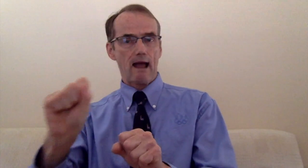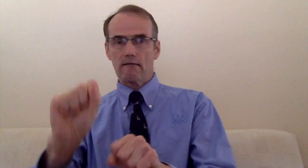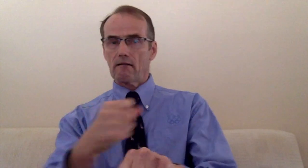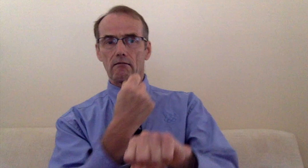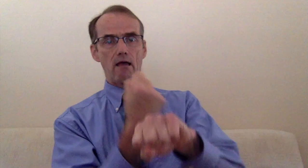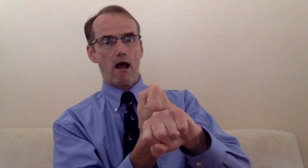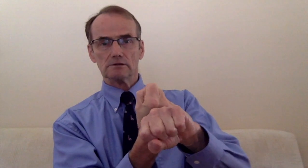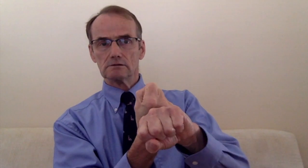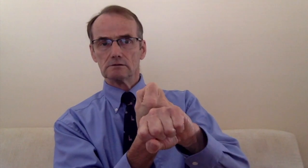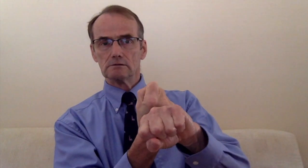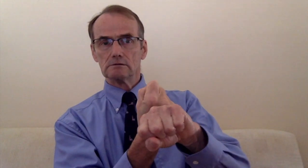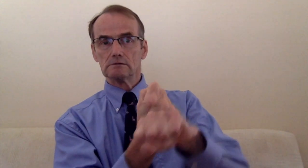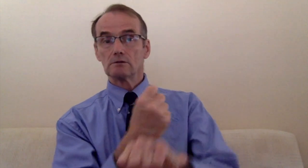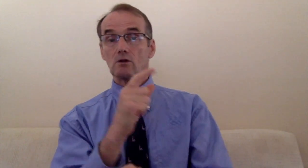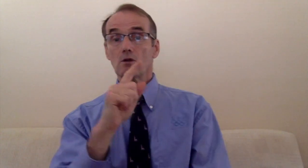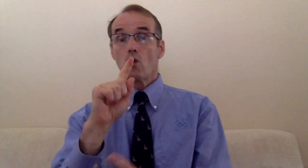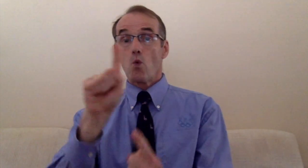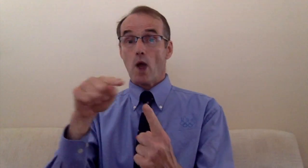no one shall shut.